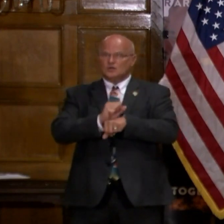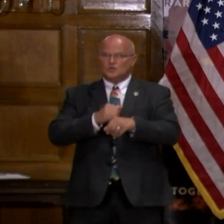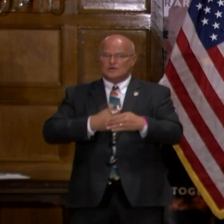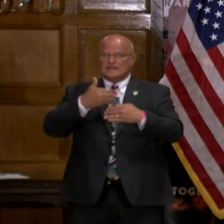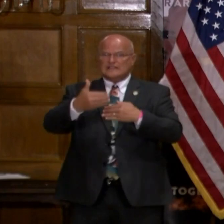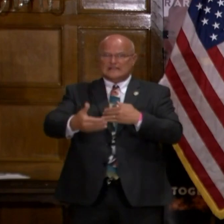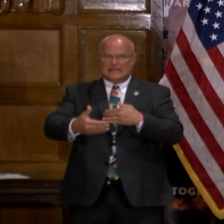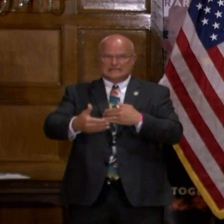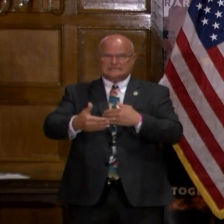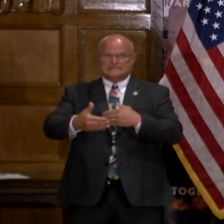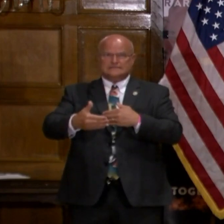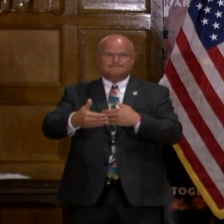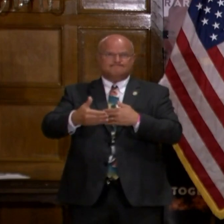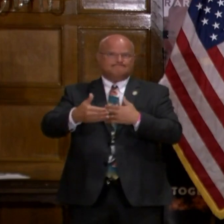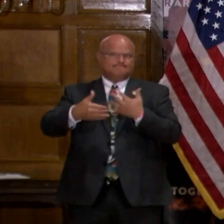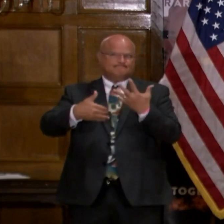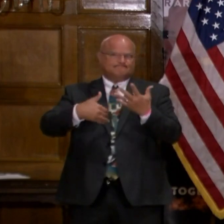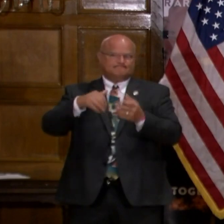the next